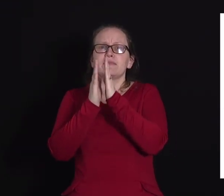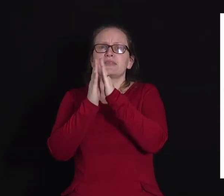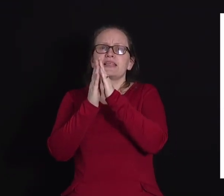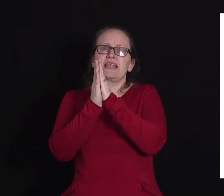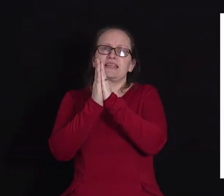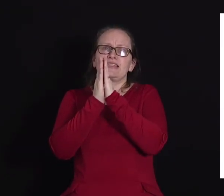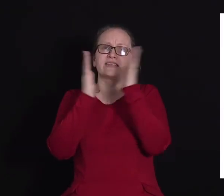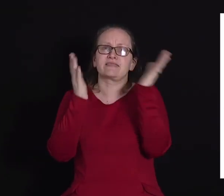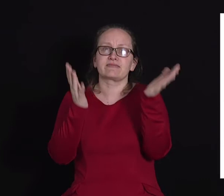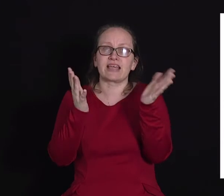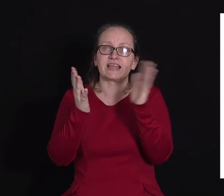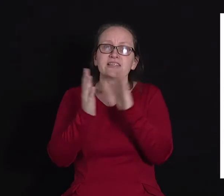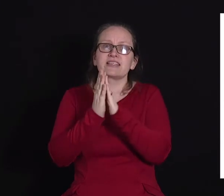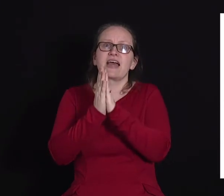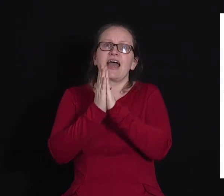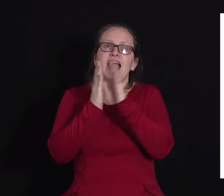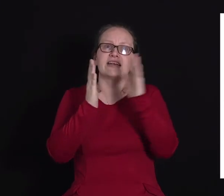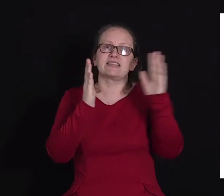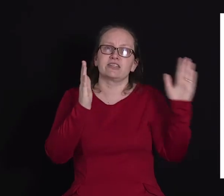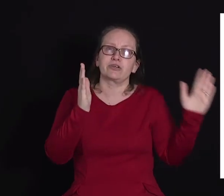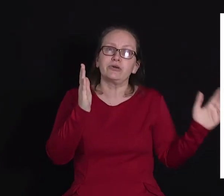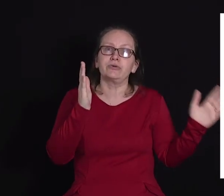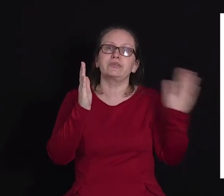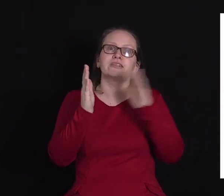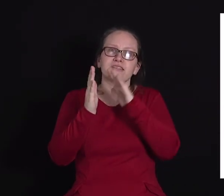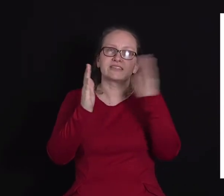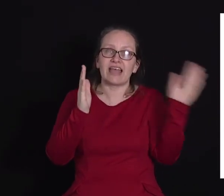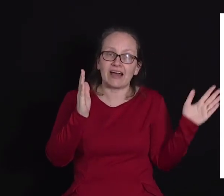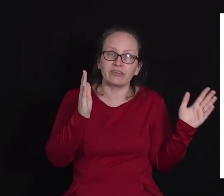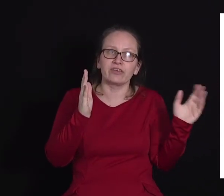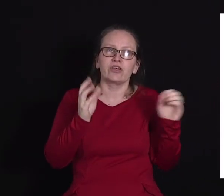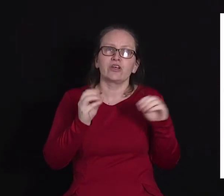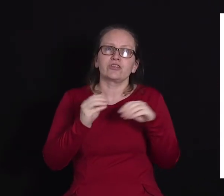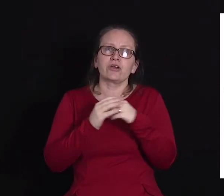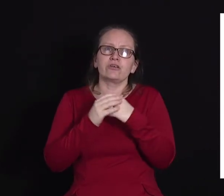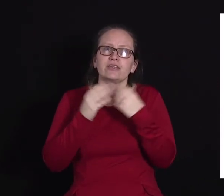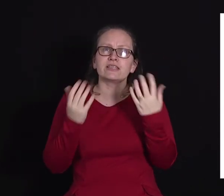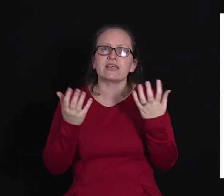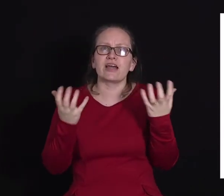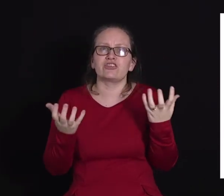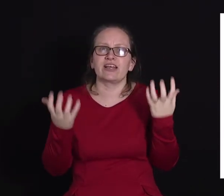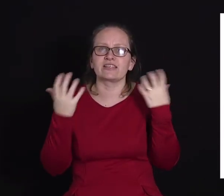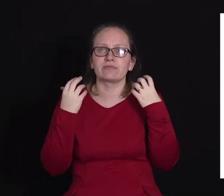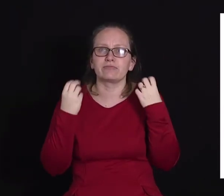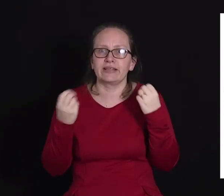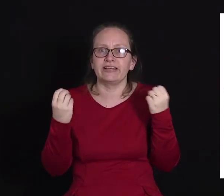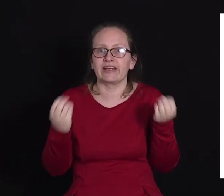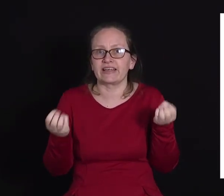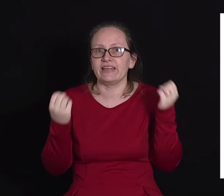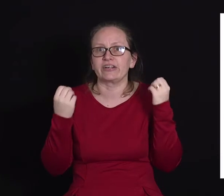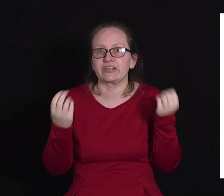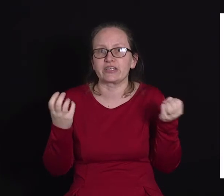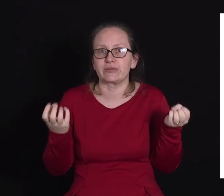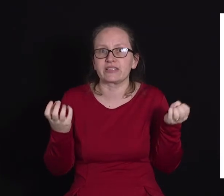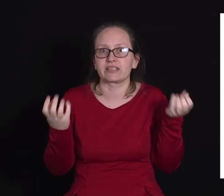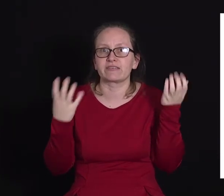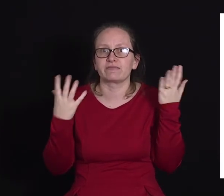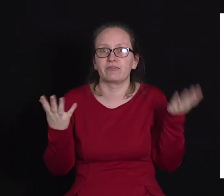becomes less dense as it's cooled down. So this actually has some really lucky consequences for